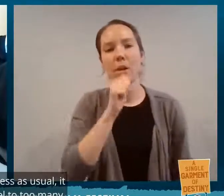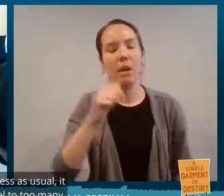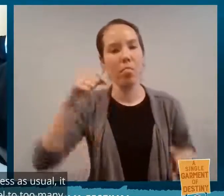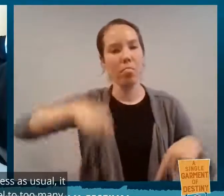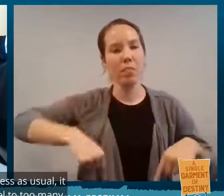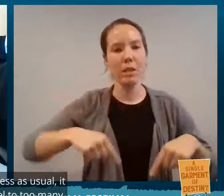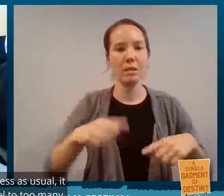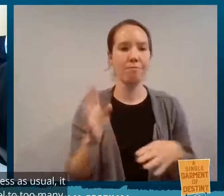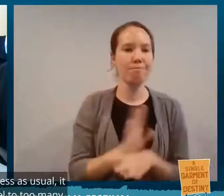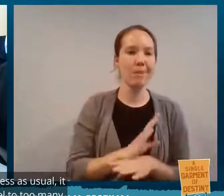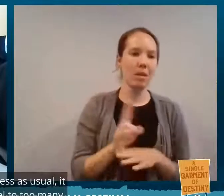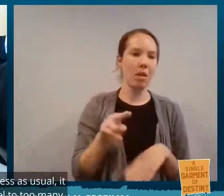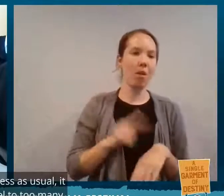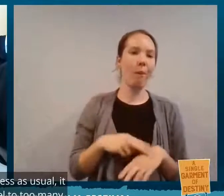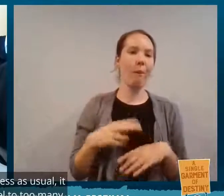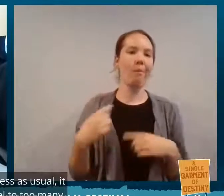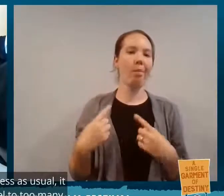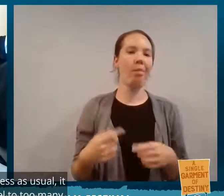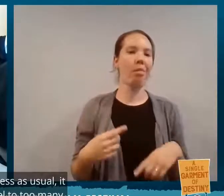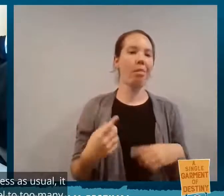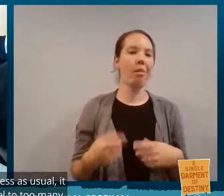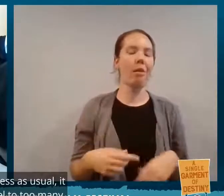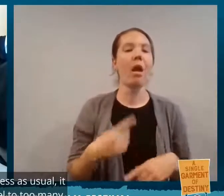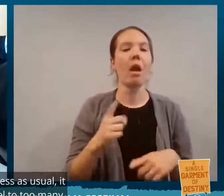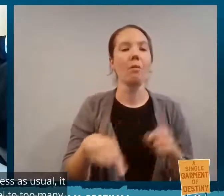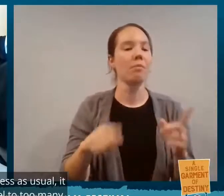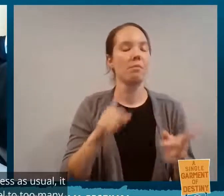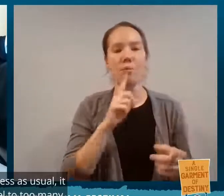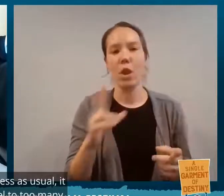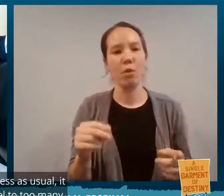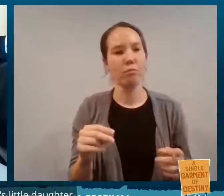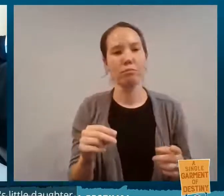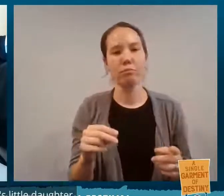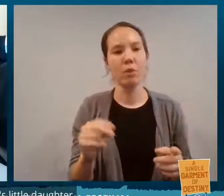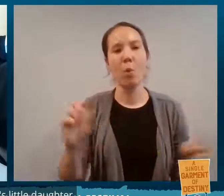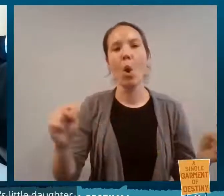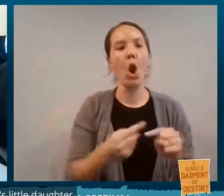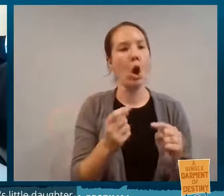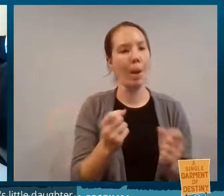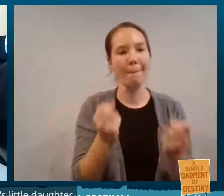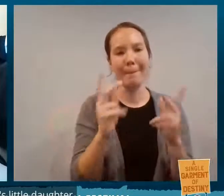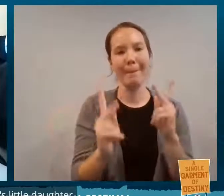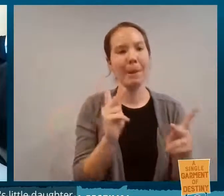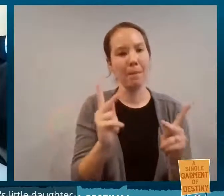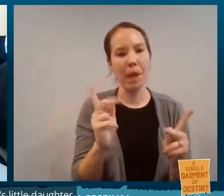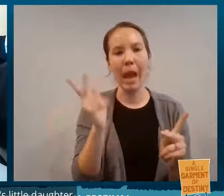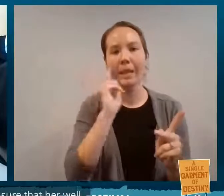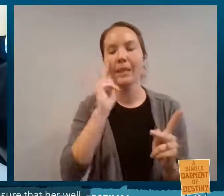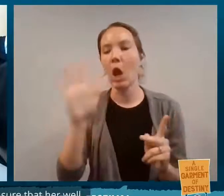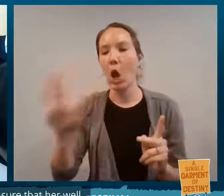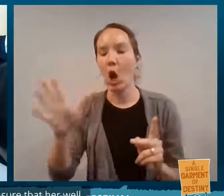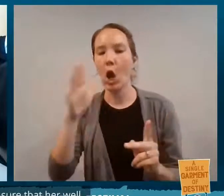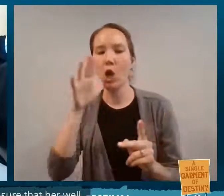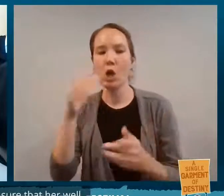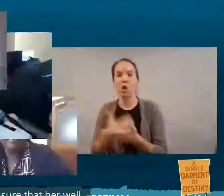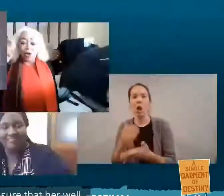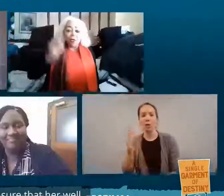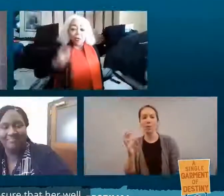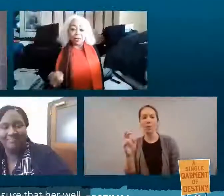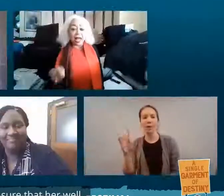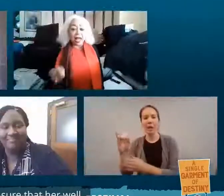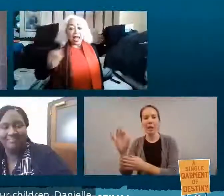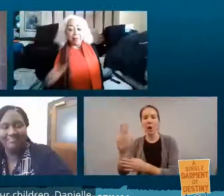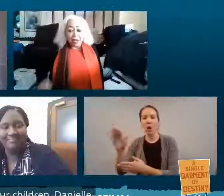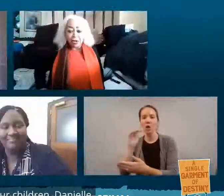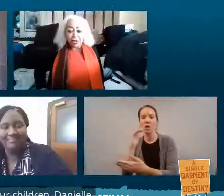this business as usual. It is too cruel to too many. I see Brandi's little daughter. We must make sure that